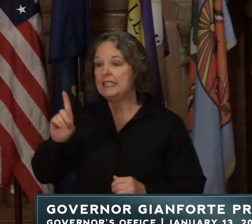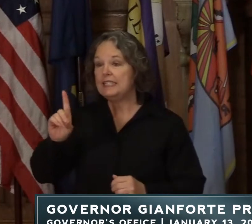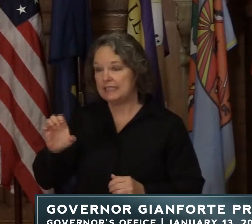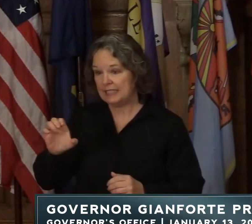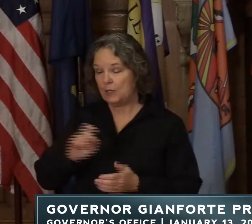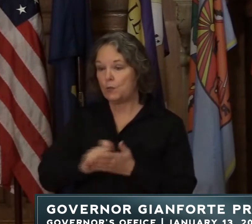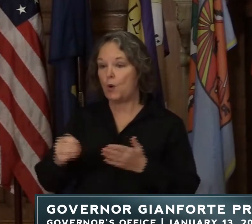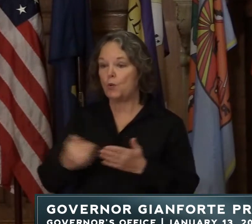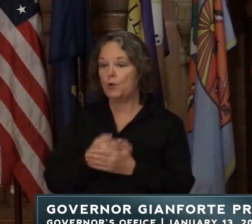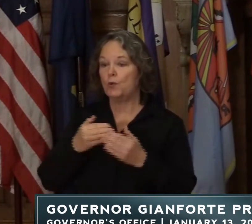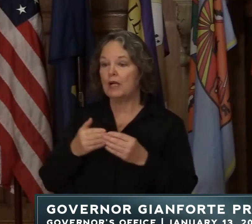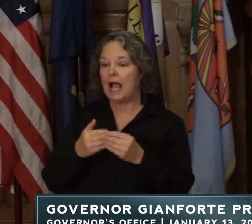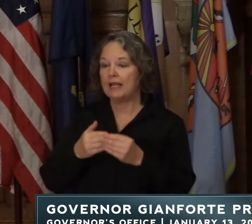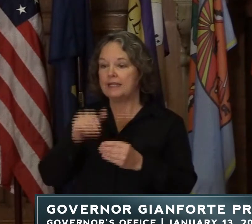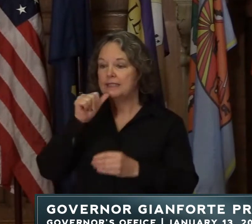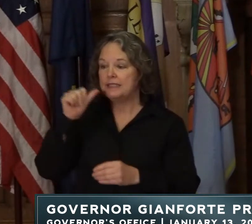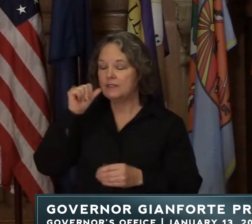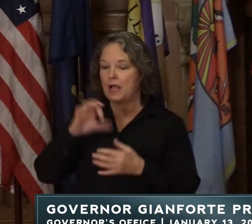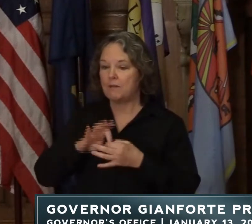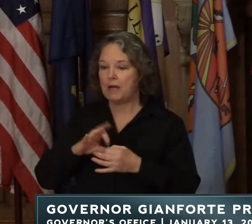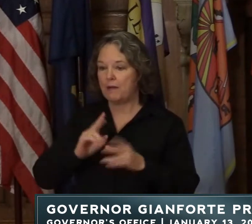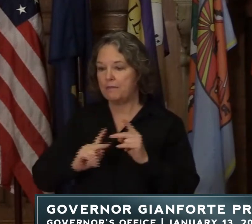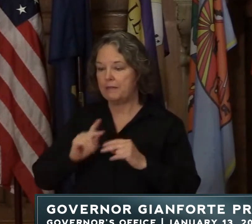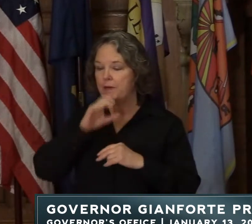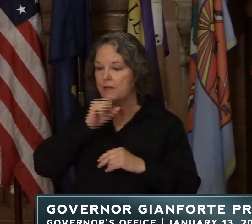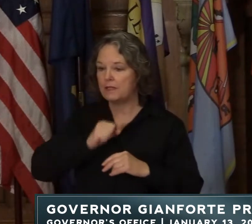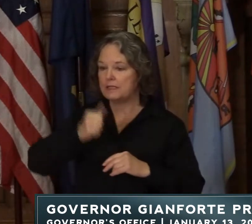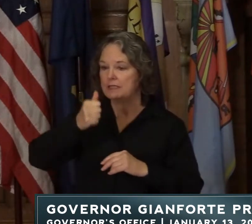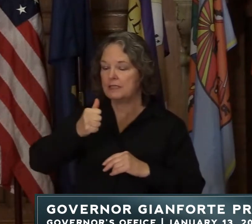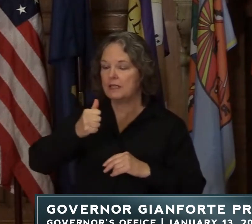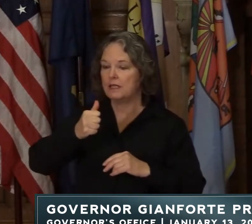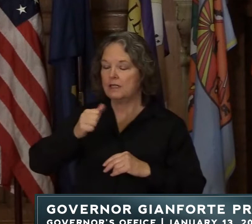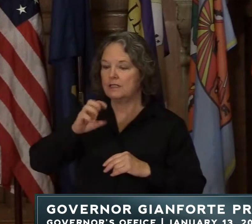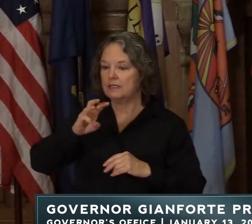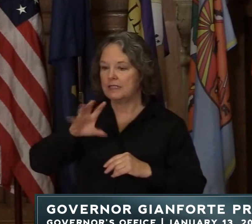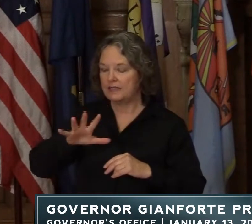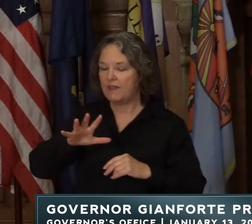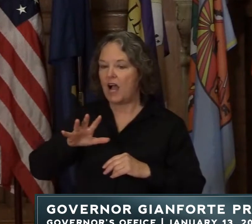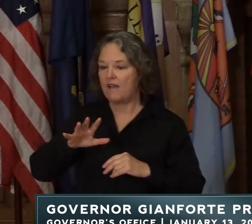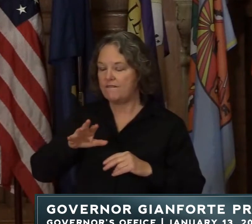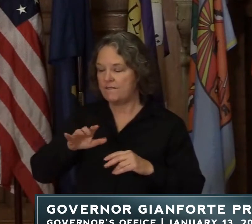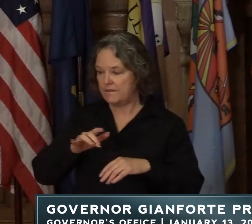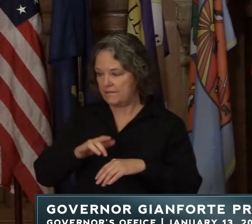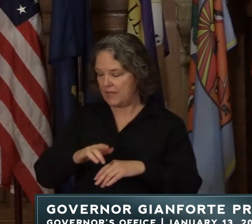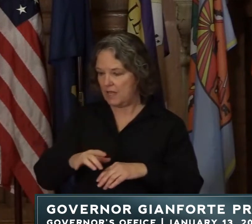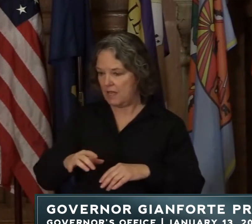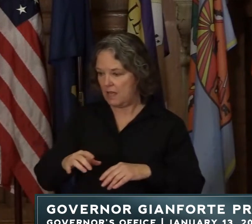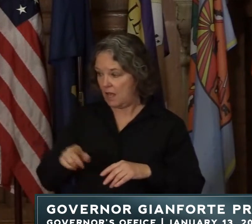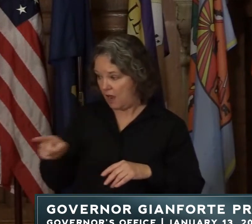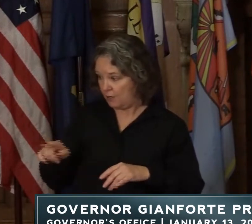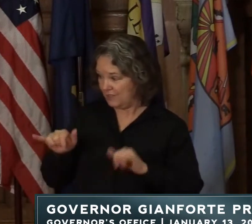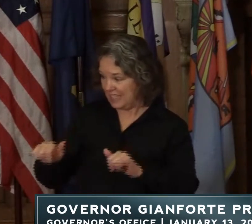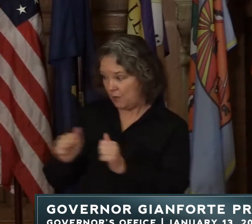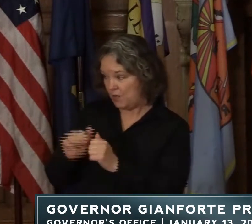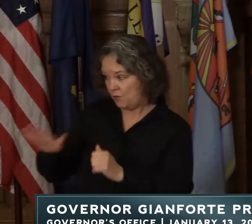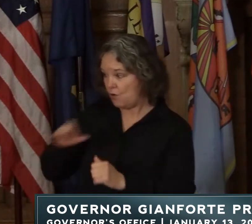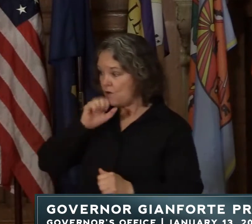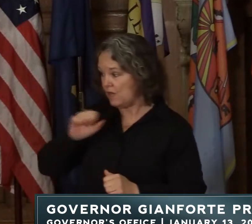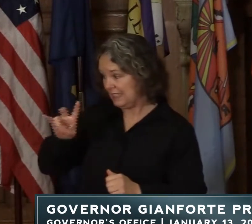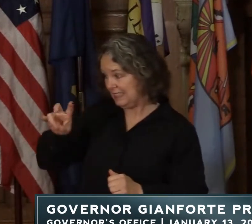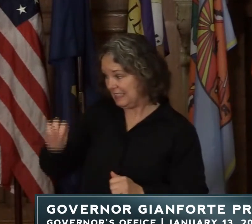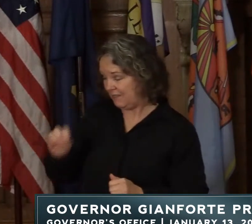yesterday about people 65 and older being eligible for the vaccine, are you sticking with that 70 and older for